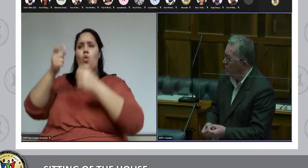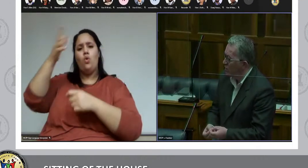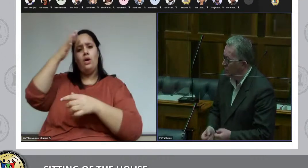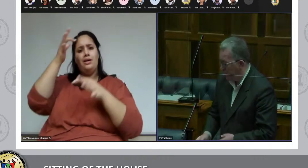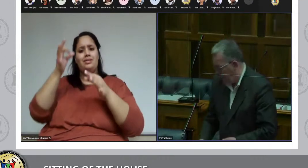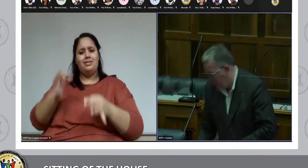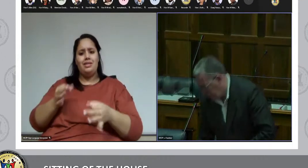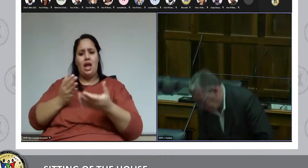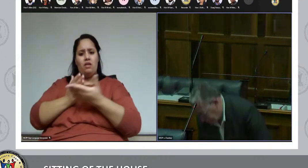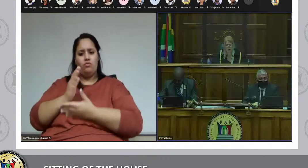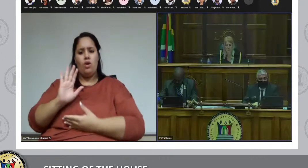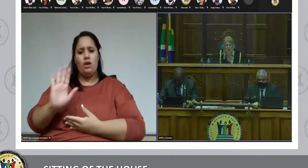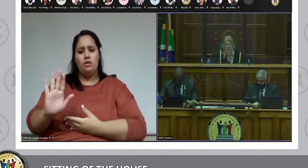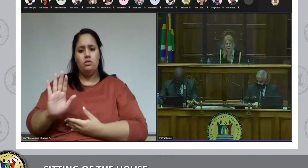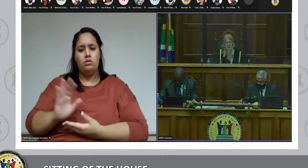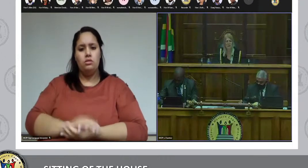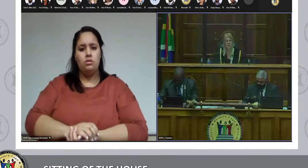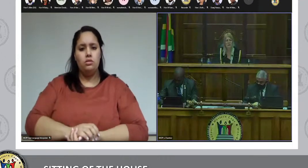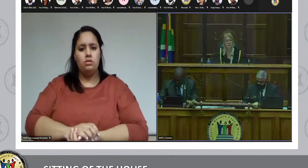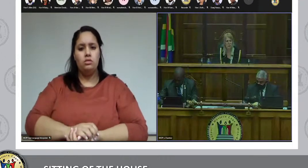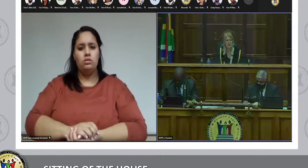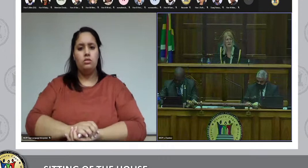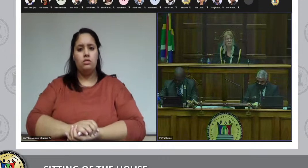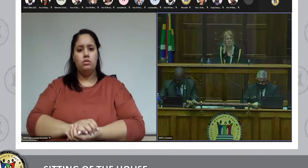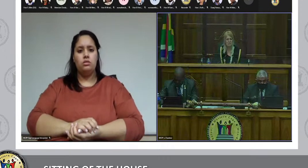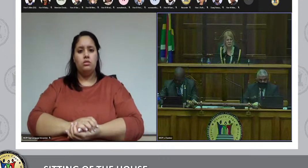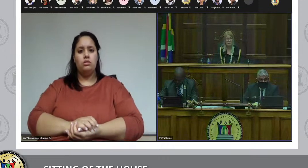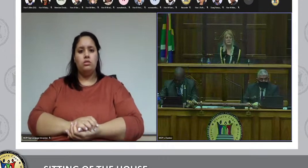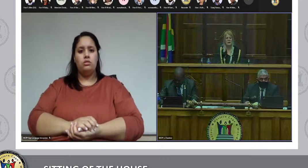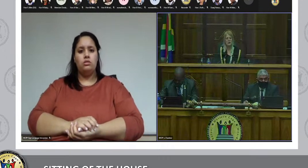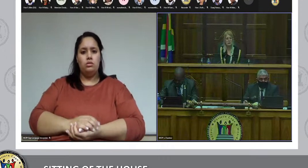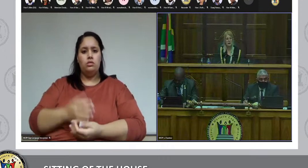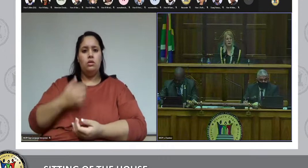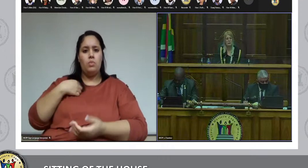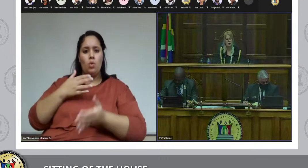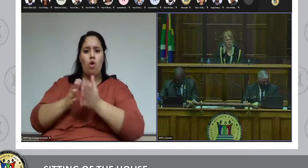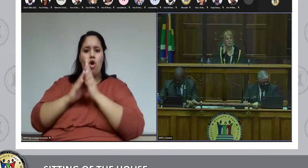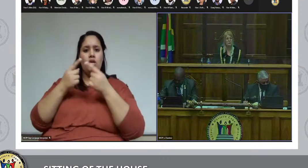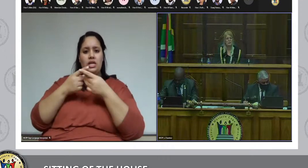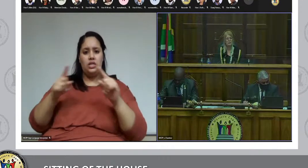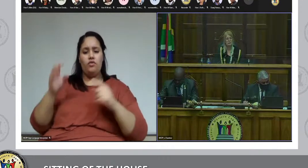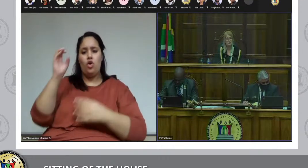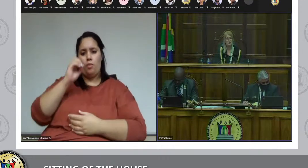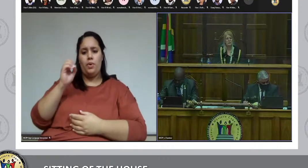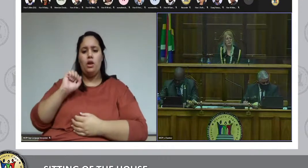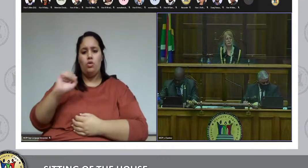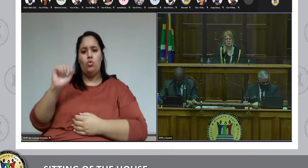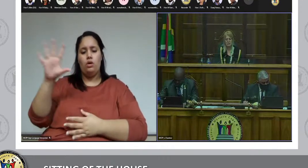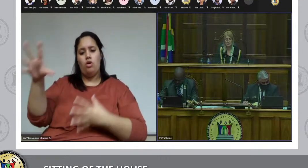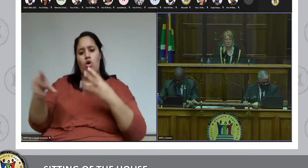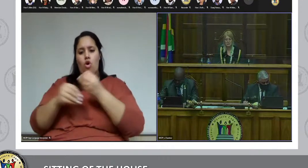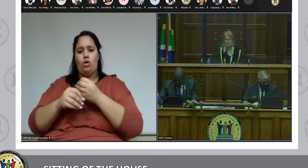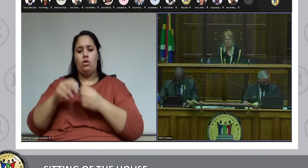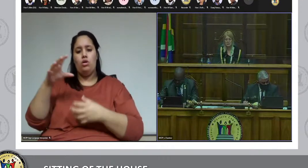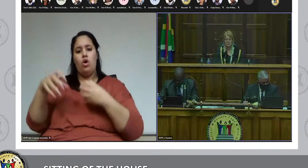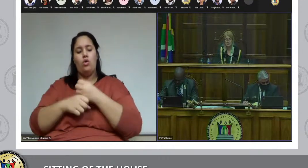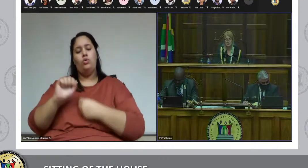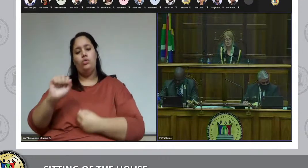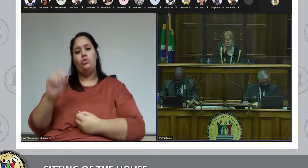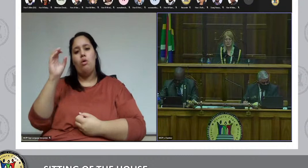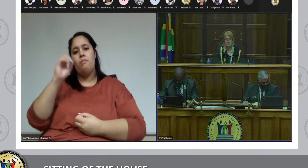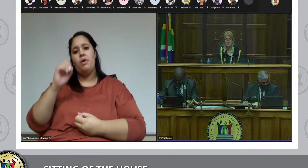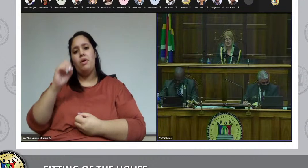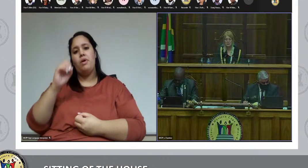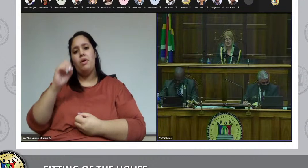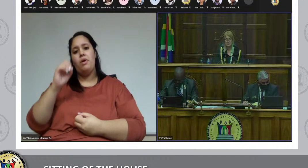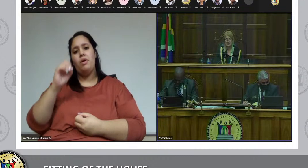was correct. I will let that pass if you are having a difference of opinion. You may conclude. Okay.